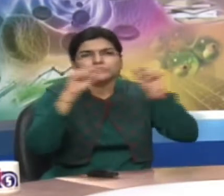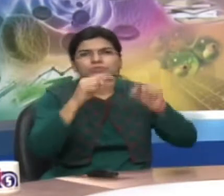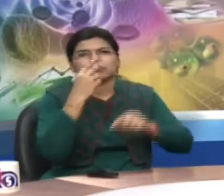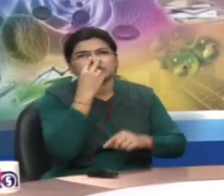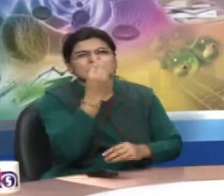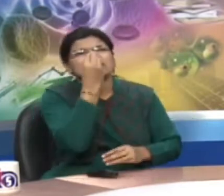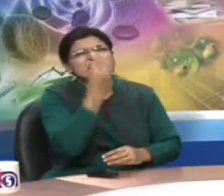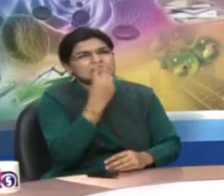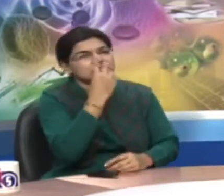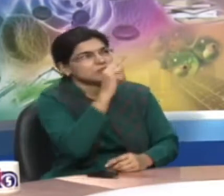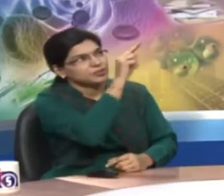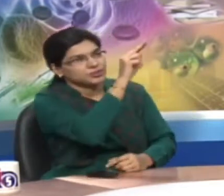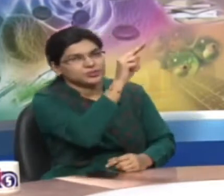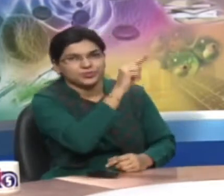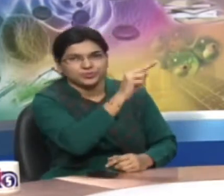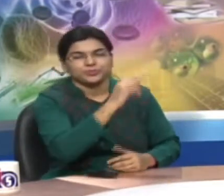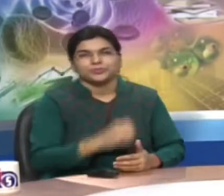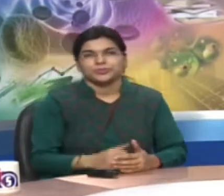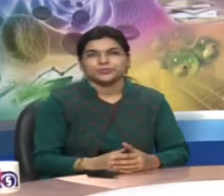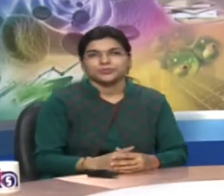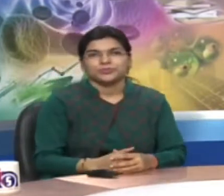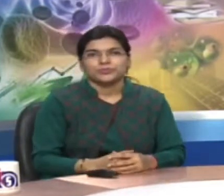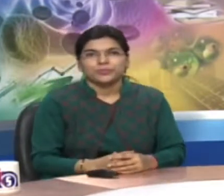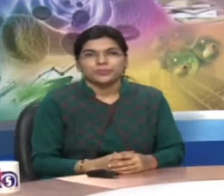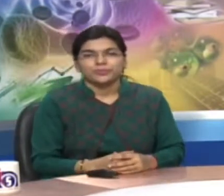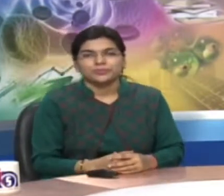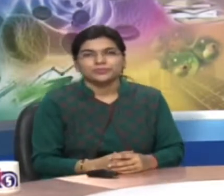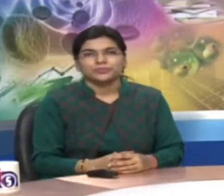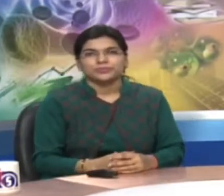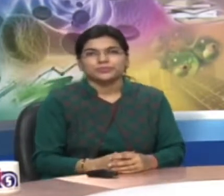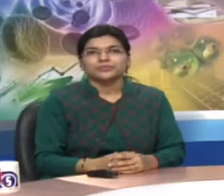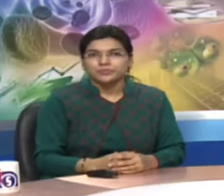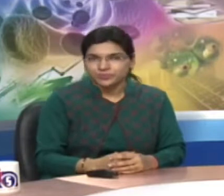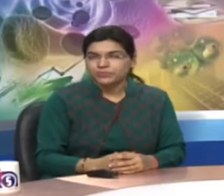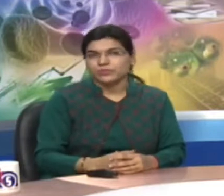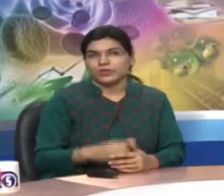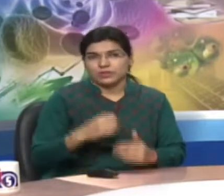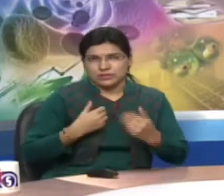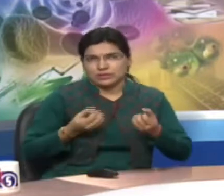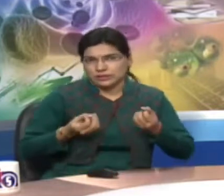these are the examples. You can see it.